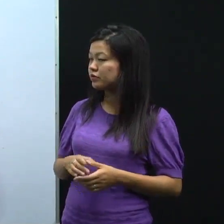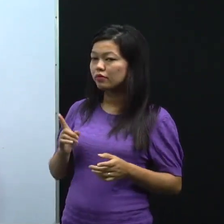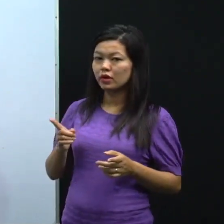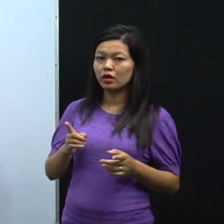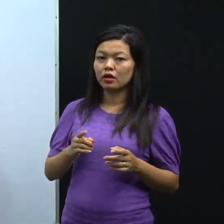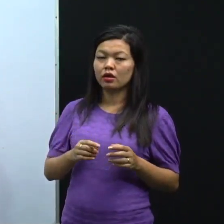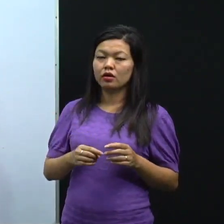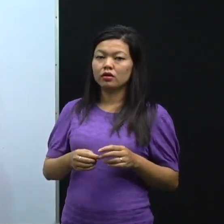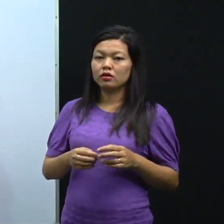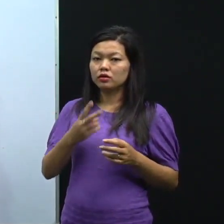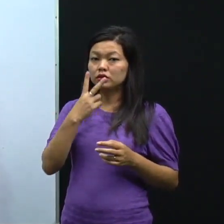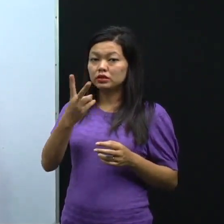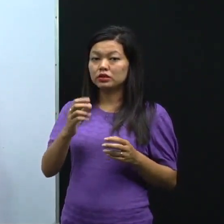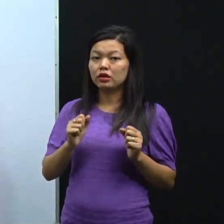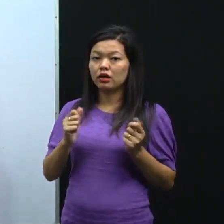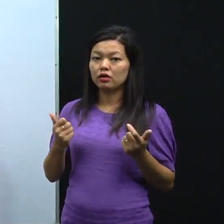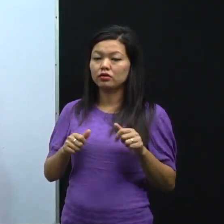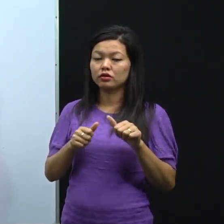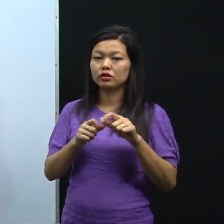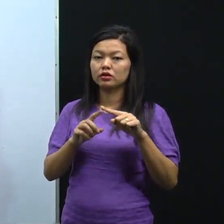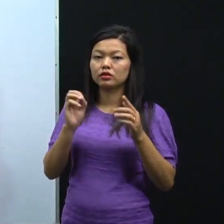sphere. And then,